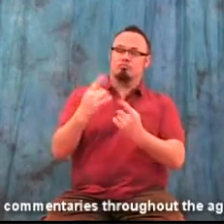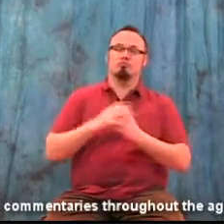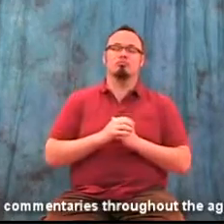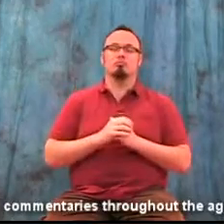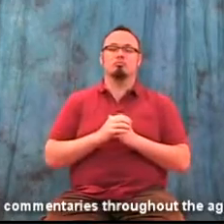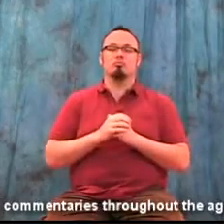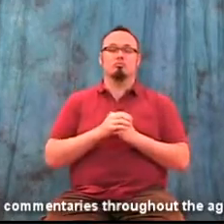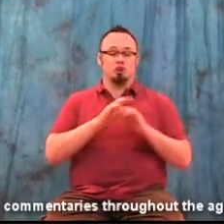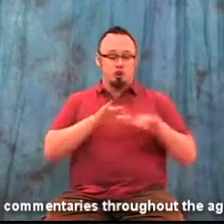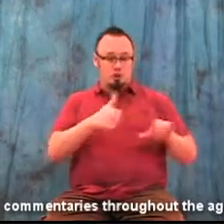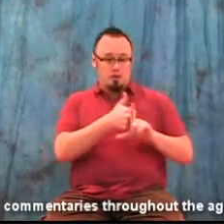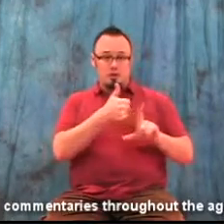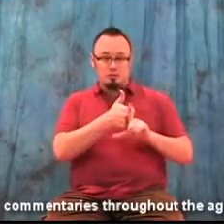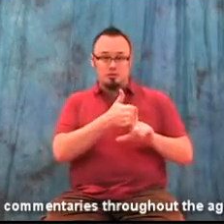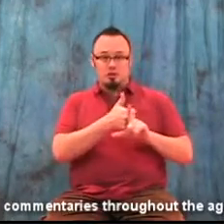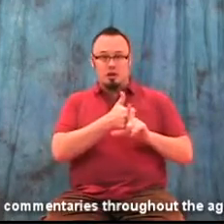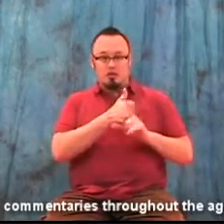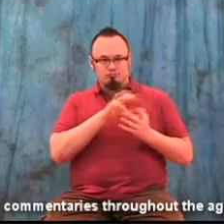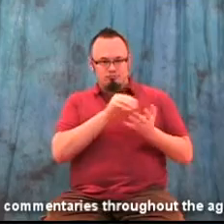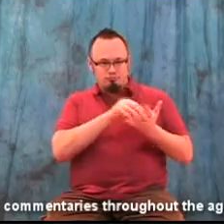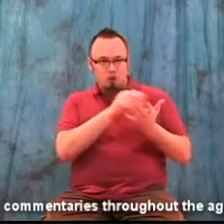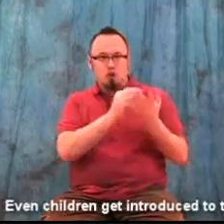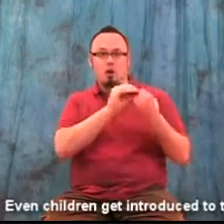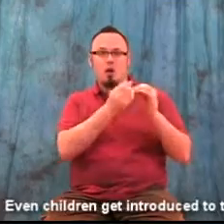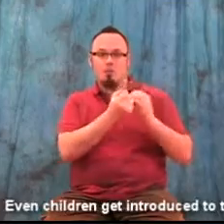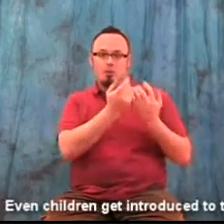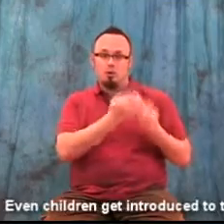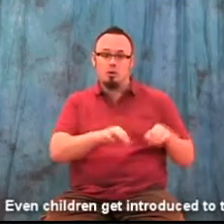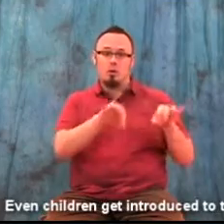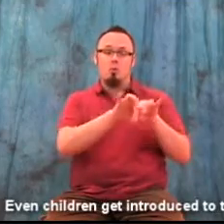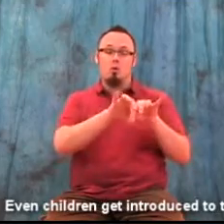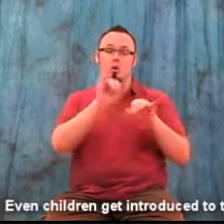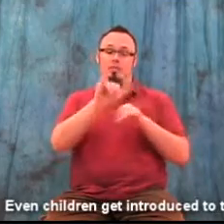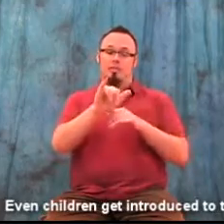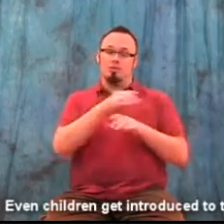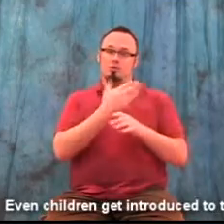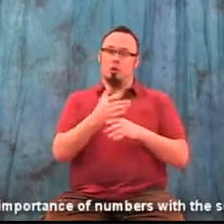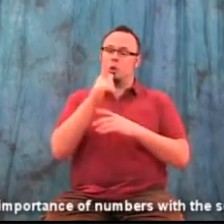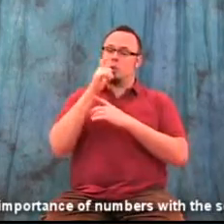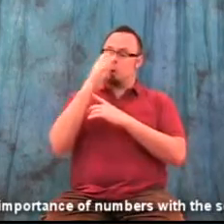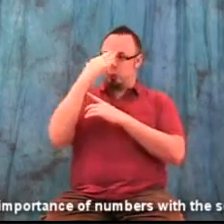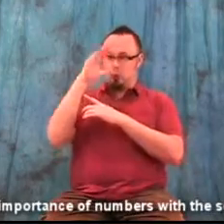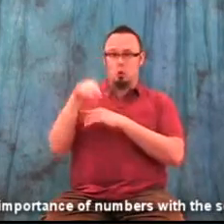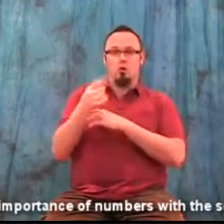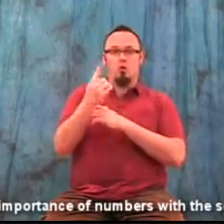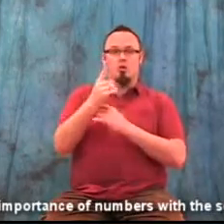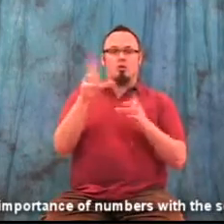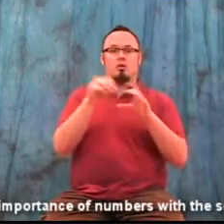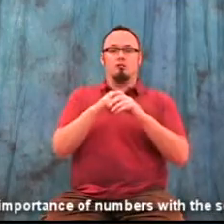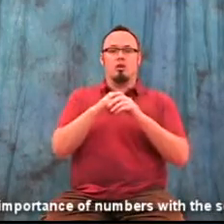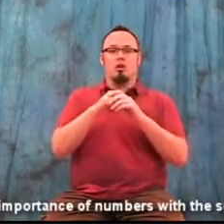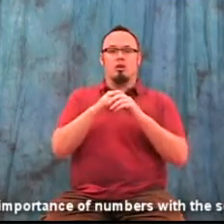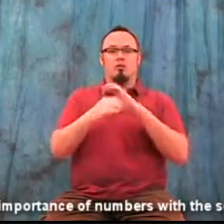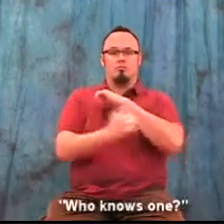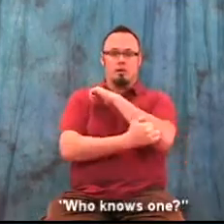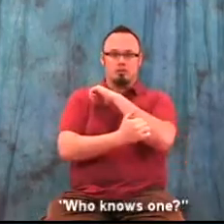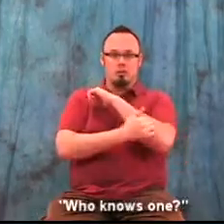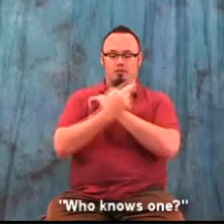Even children get introduced to the importance of numbers with the song, Who Knows One, in the Passover Haggadah.